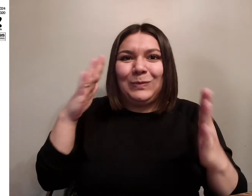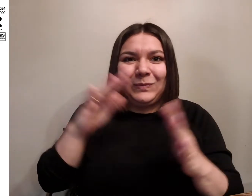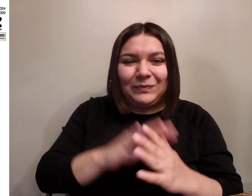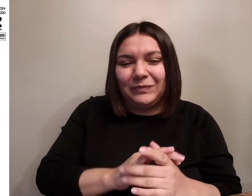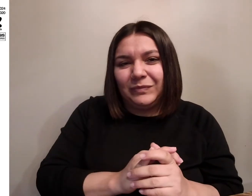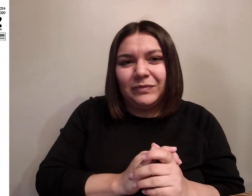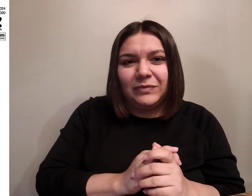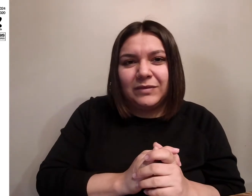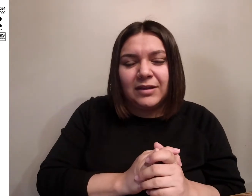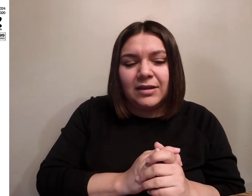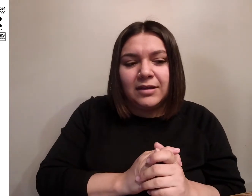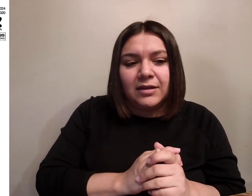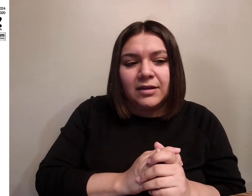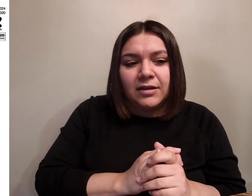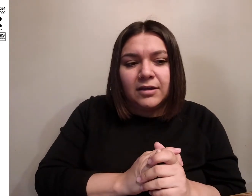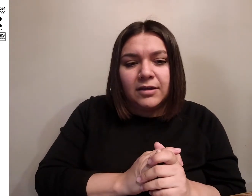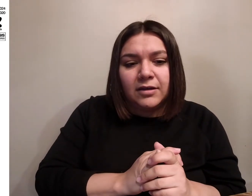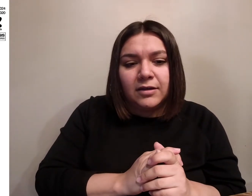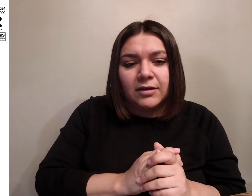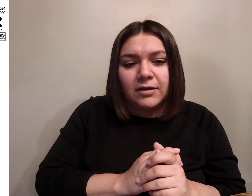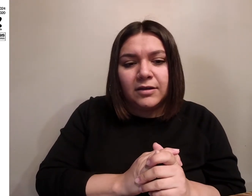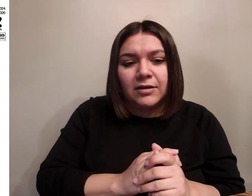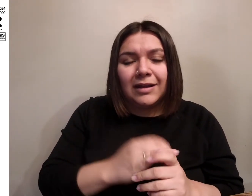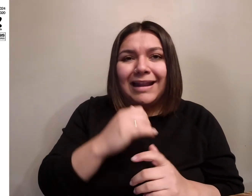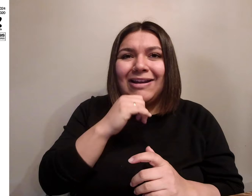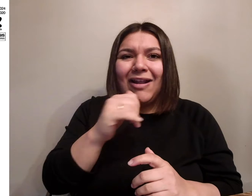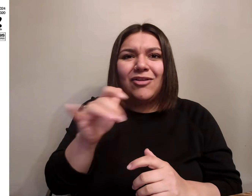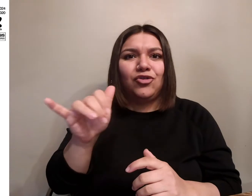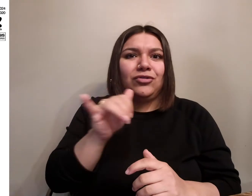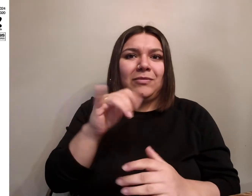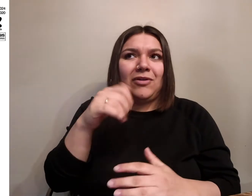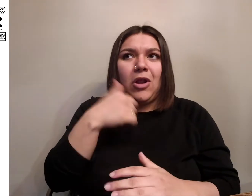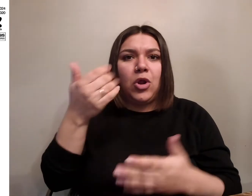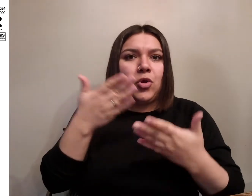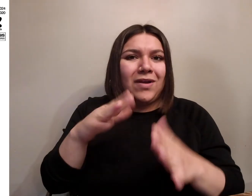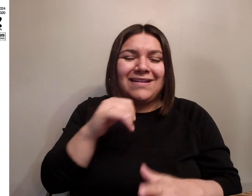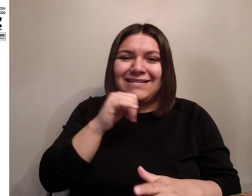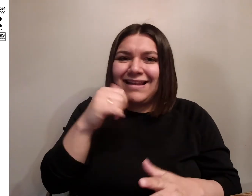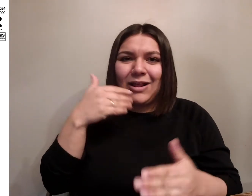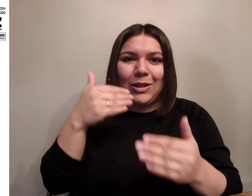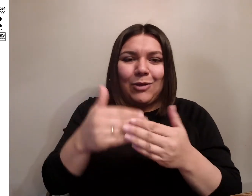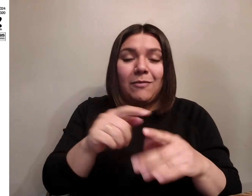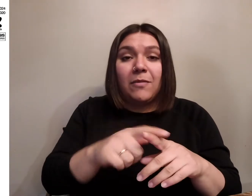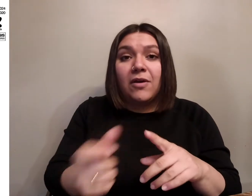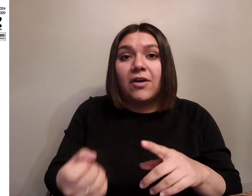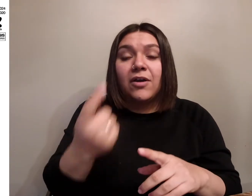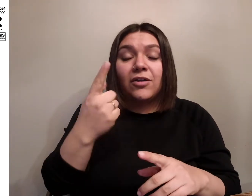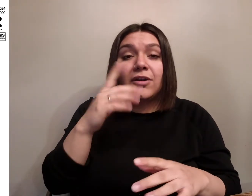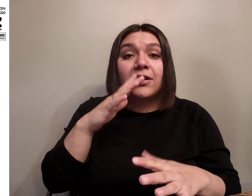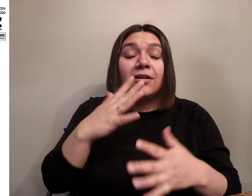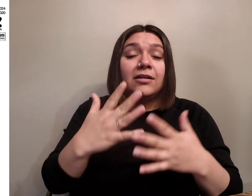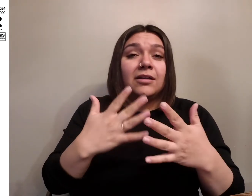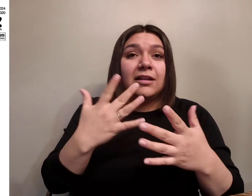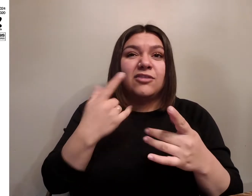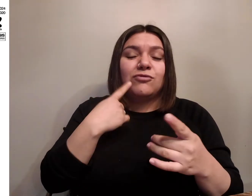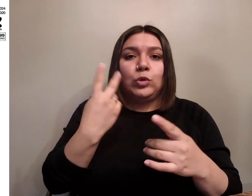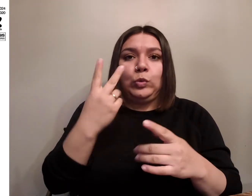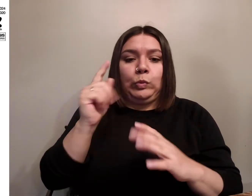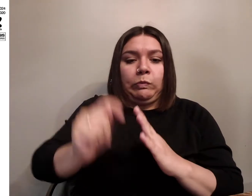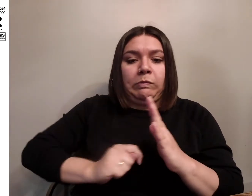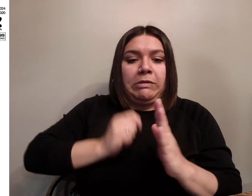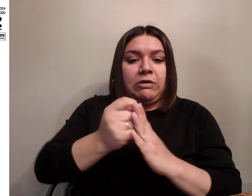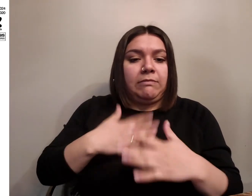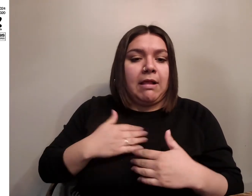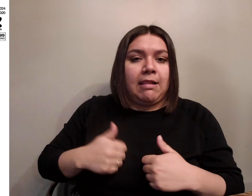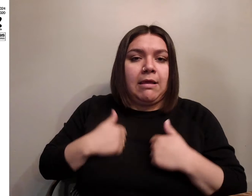to expect. Not that they're similar in any other way,